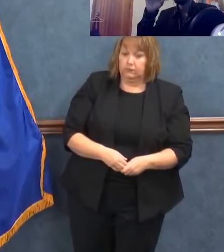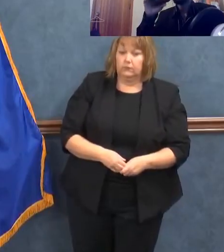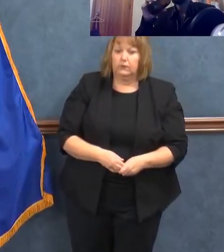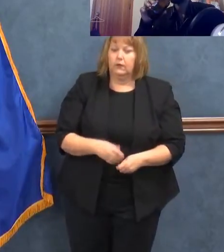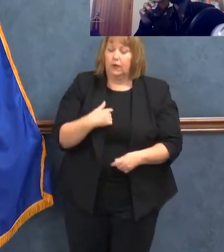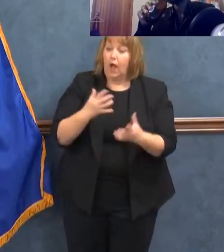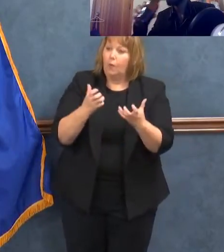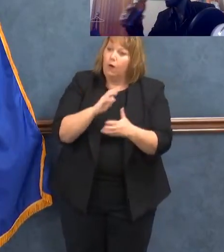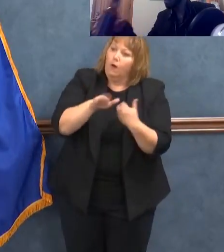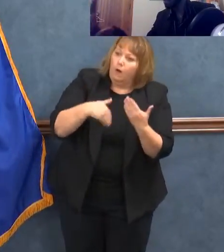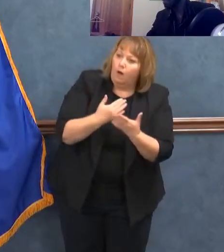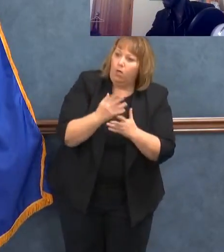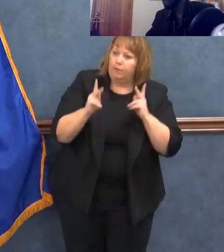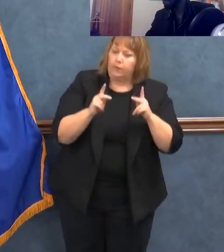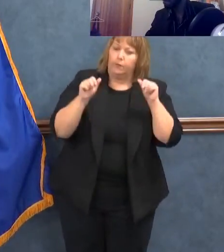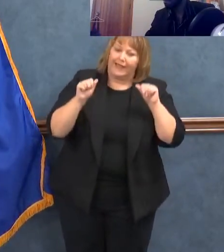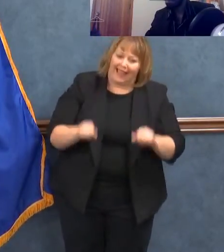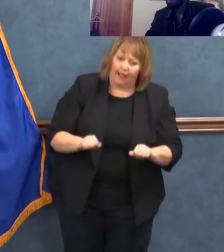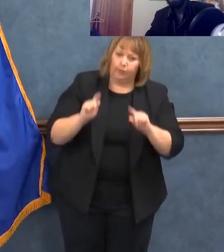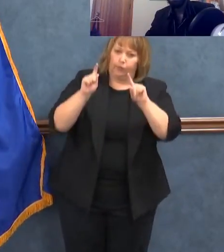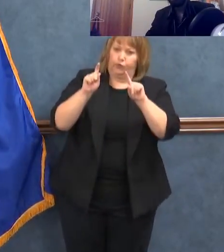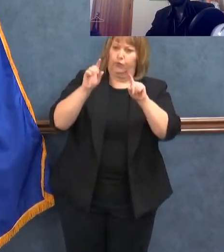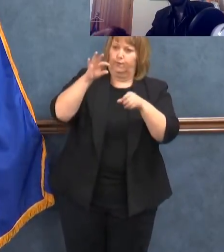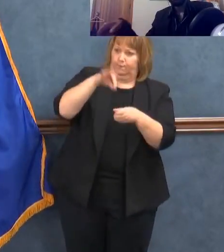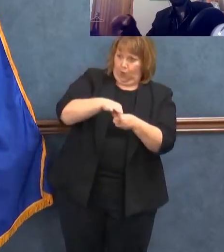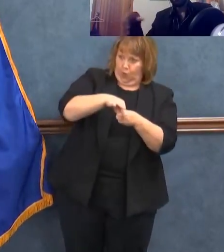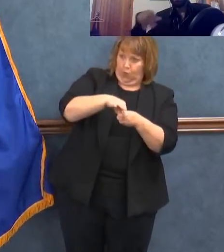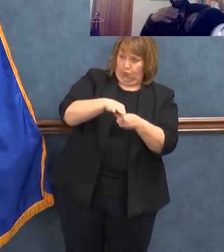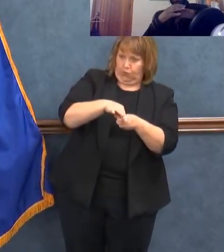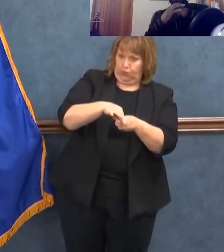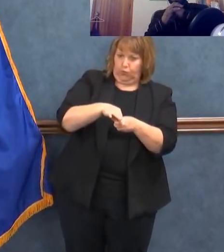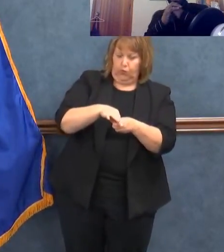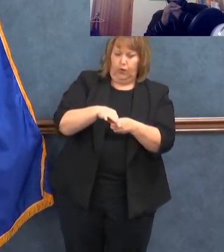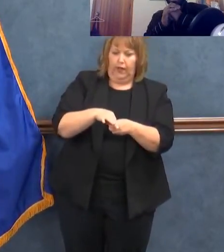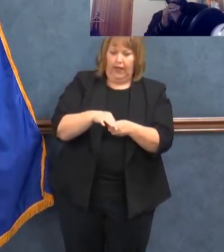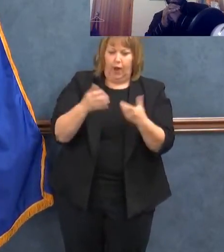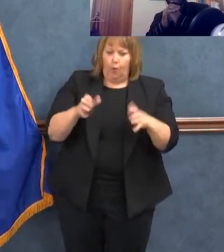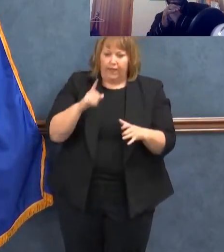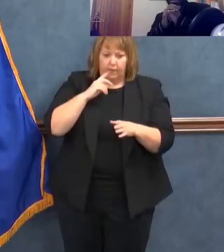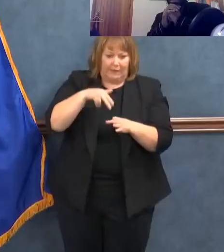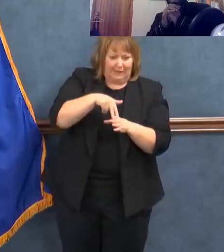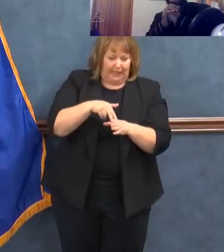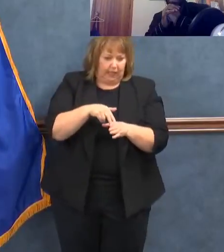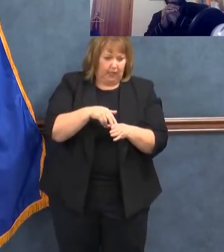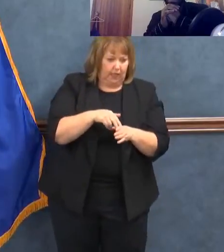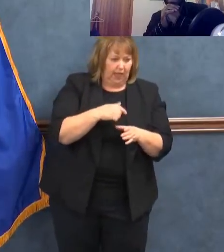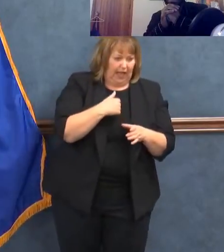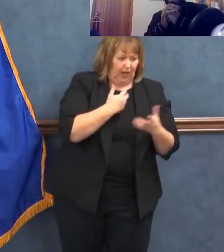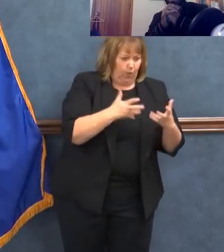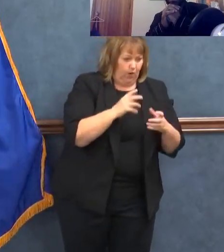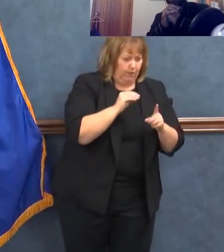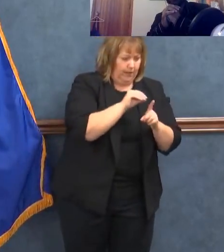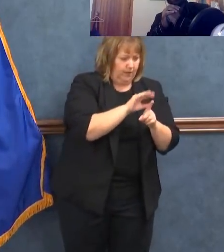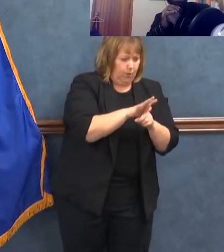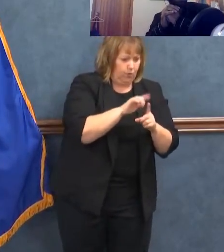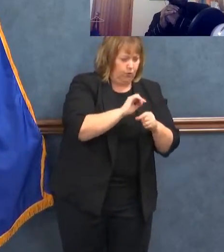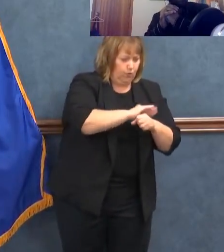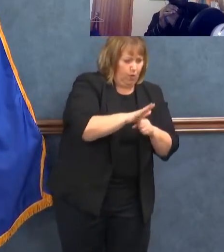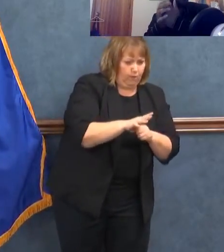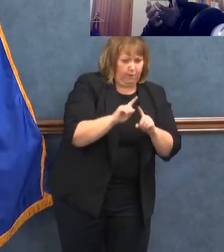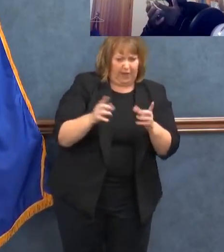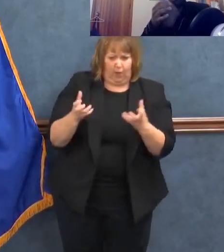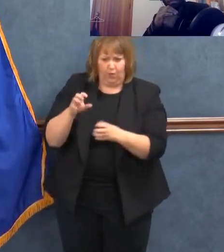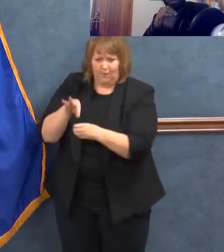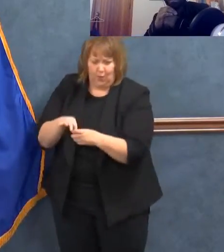able to vote and know that they don't have to decide between exposing themselves to COVID and casting a ballot when it comes to the